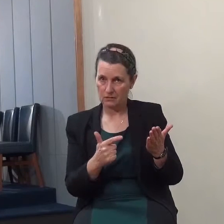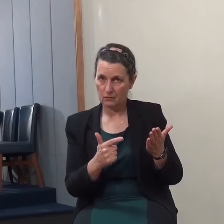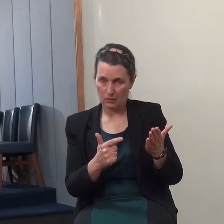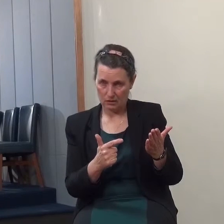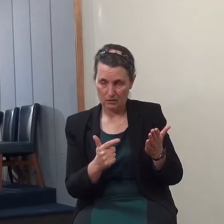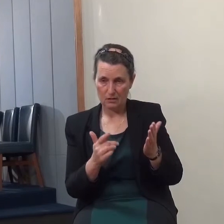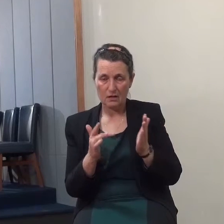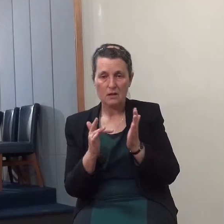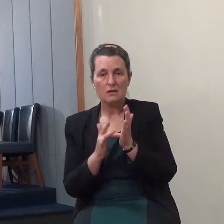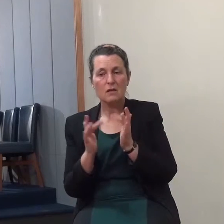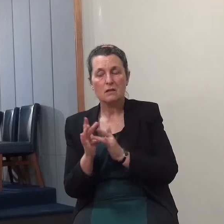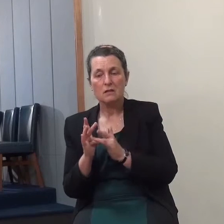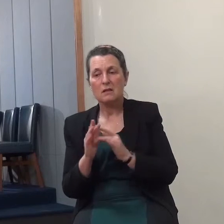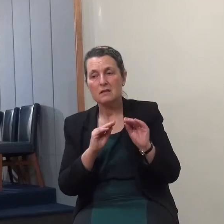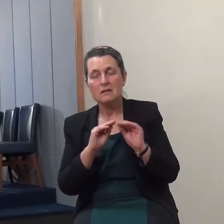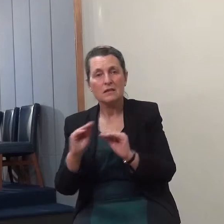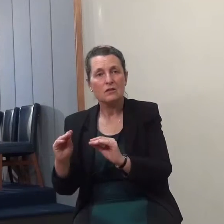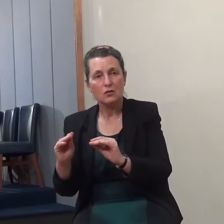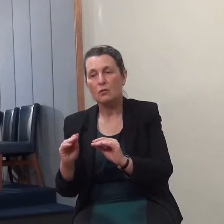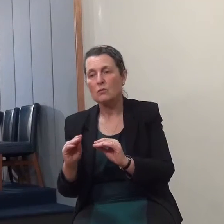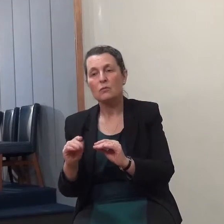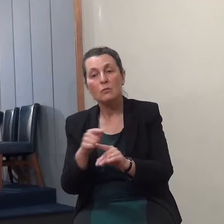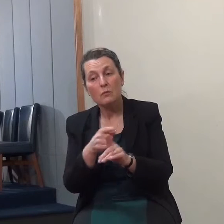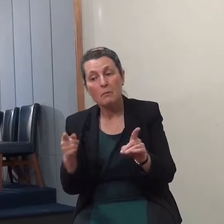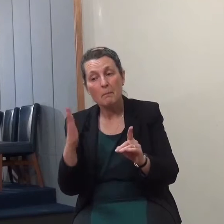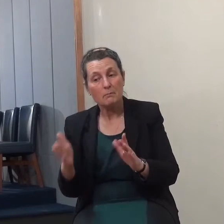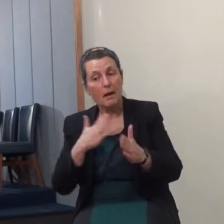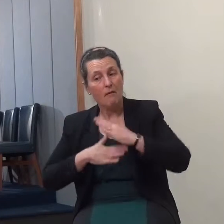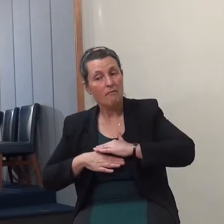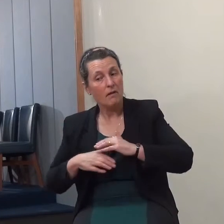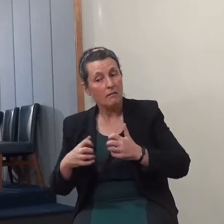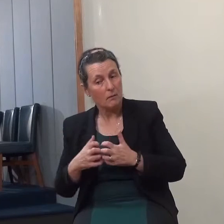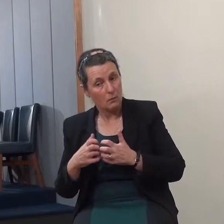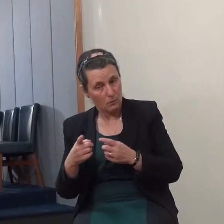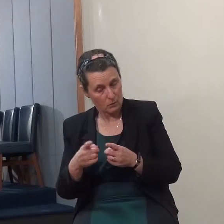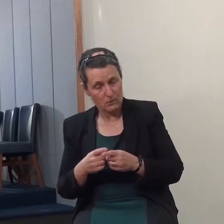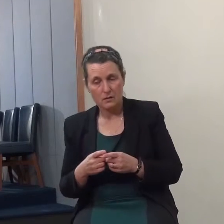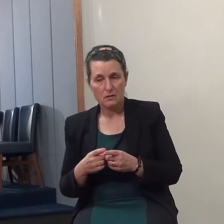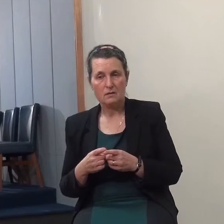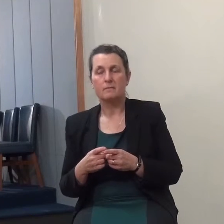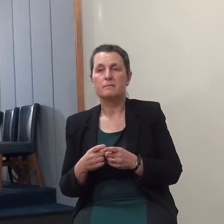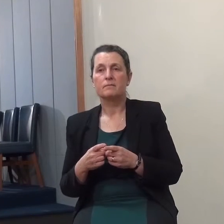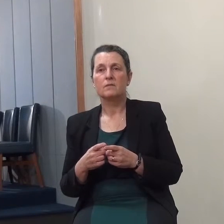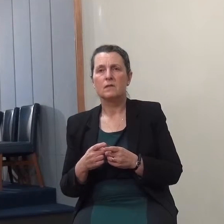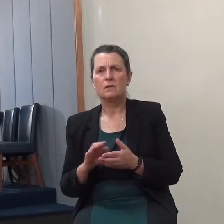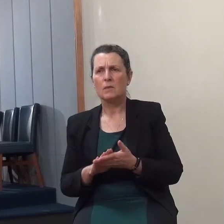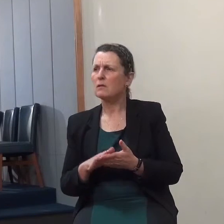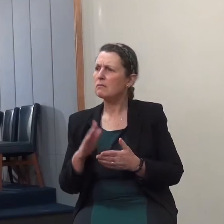the character of disciples. So now we're going to get a reality check. What should be